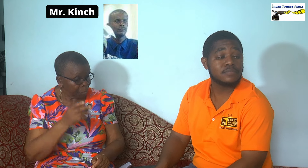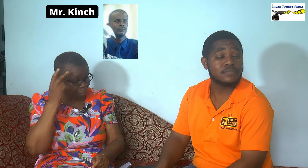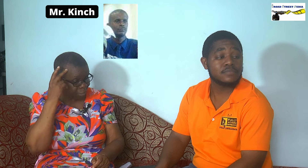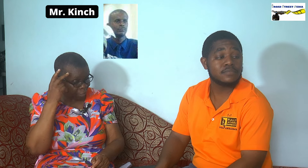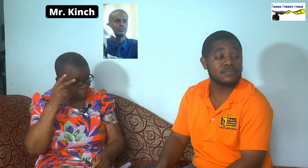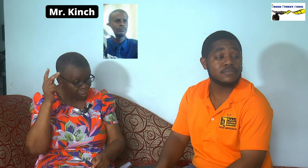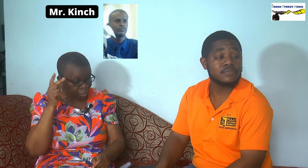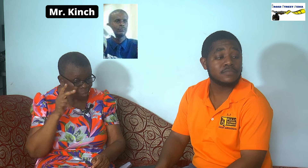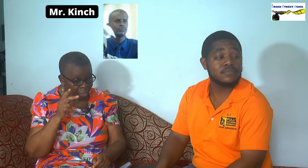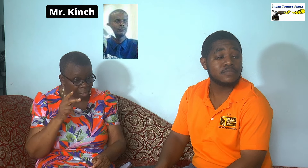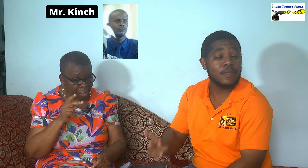Mr. Kinch.